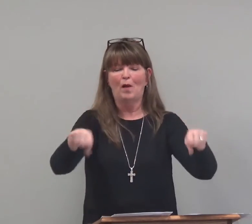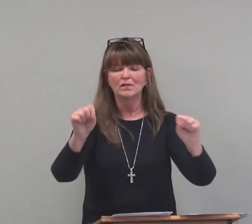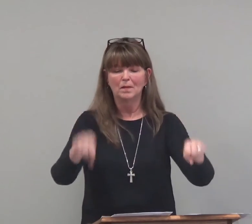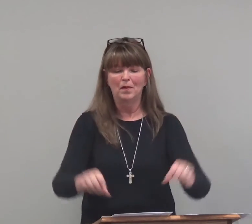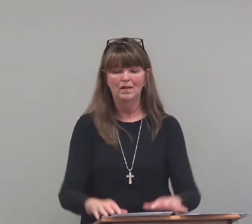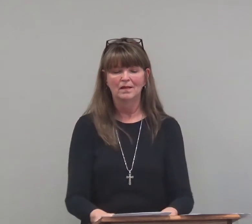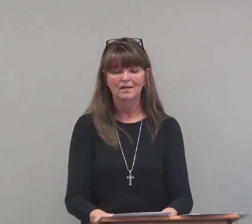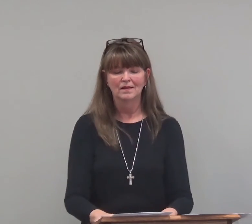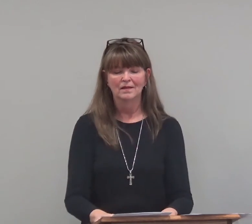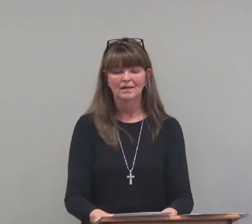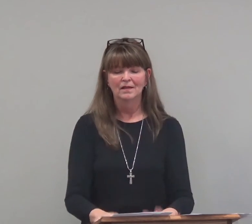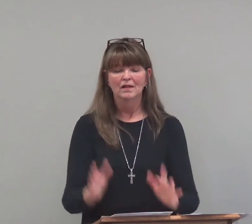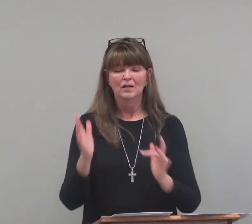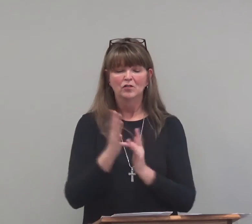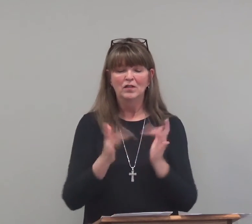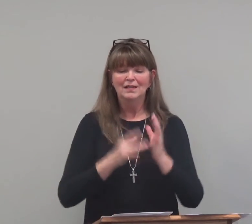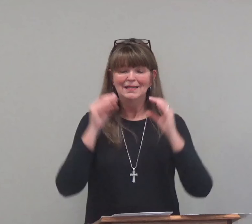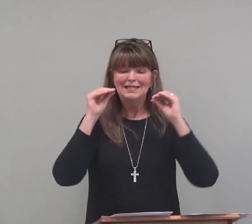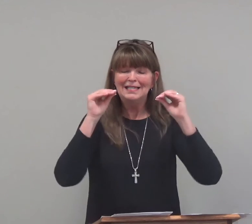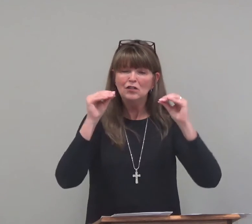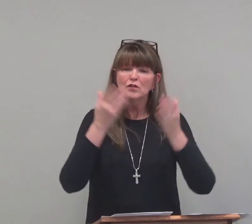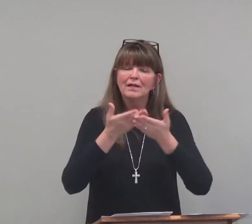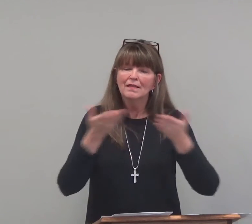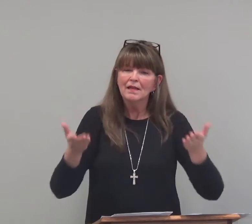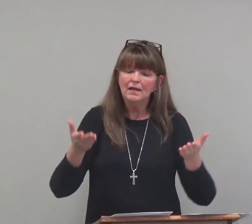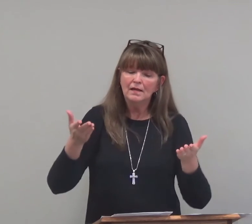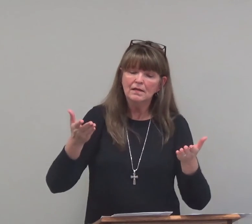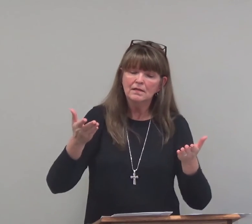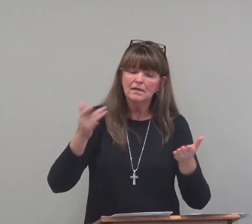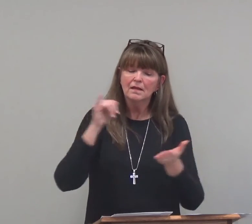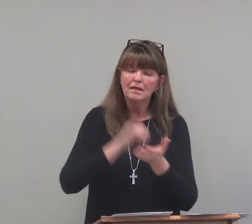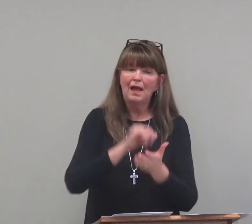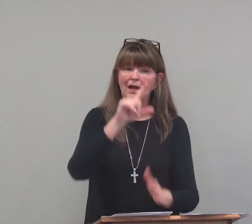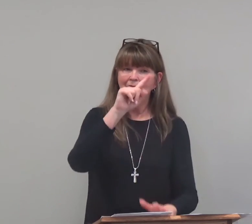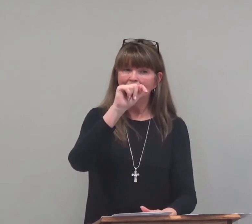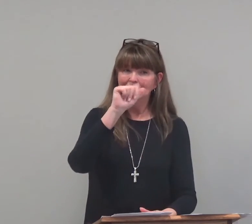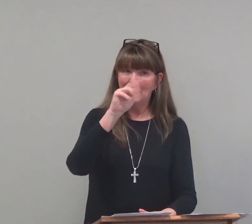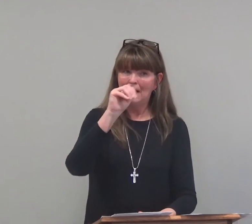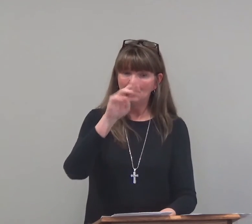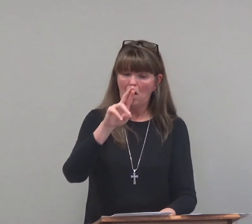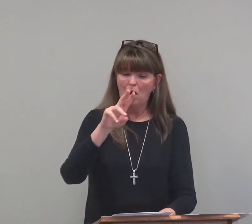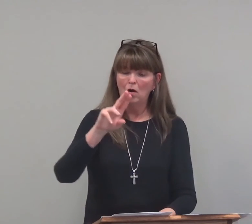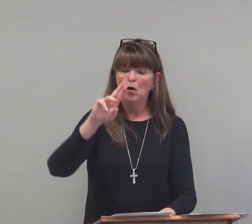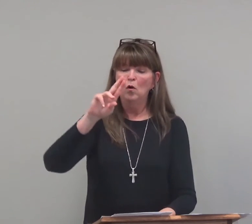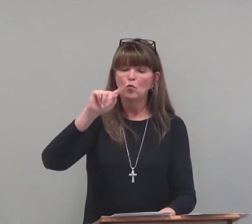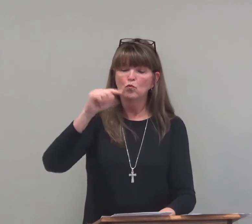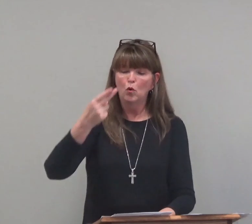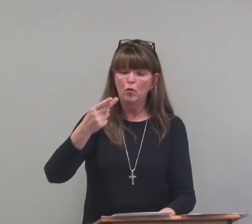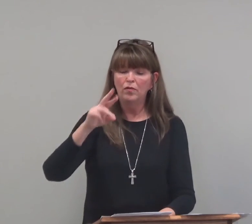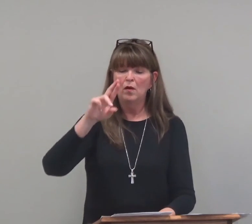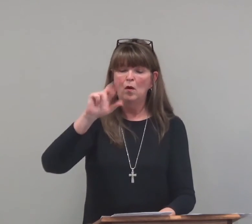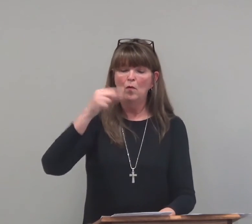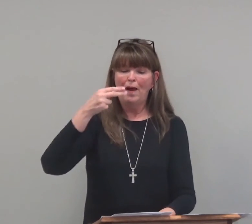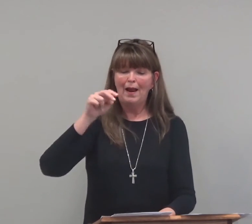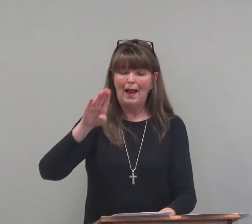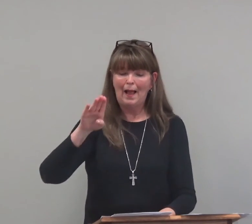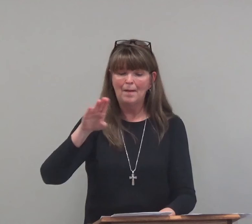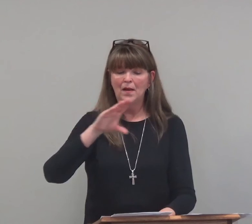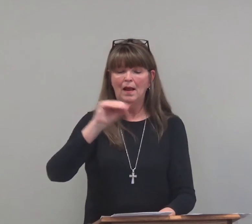birth of Jesus, because of the birth of Jesus, new beginnings are possible. Jesus taught us the same things that